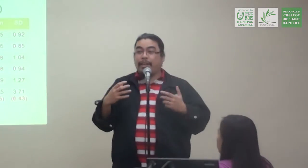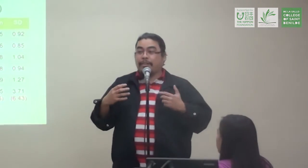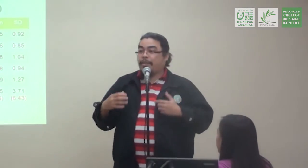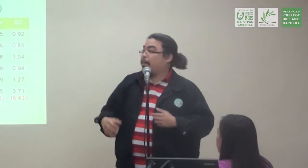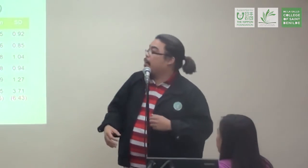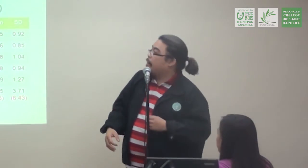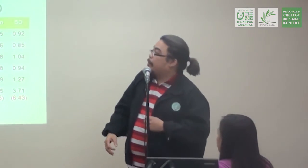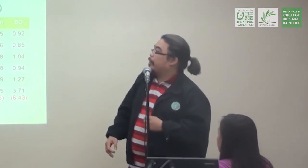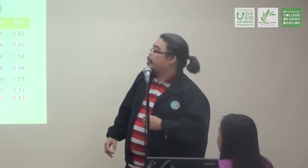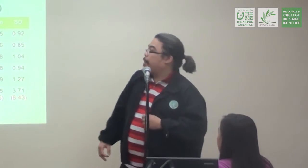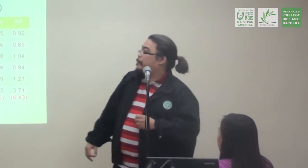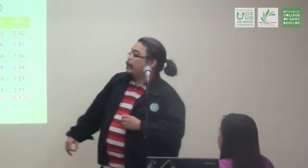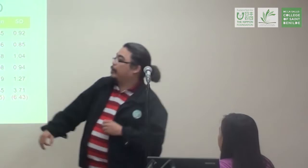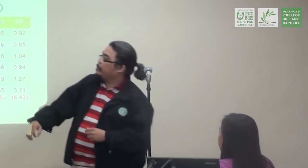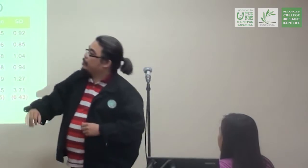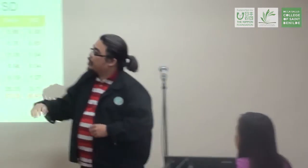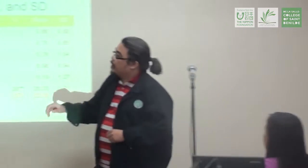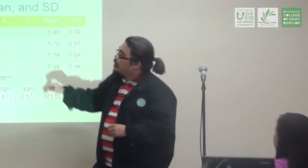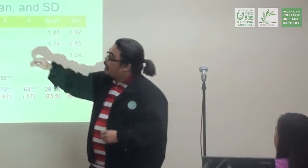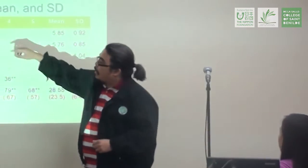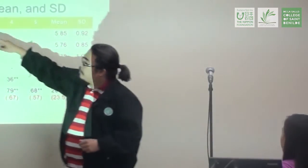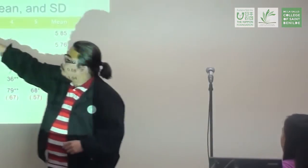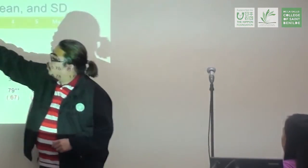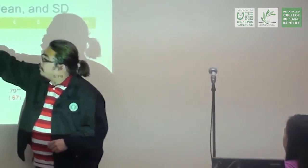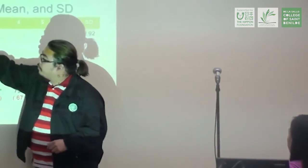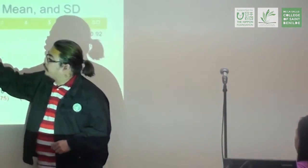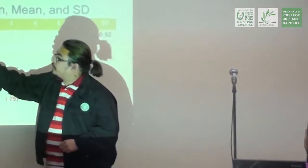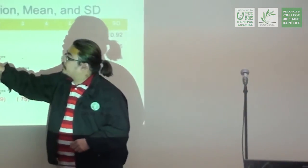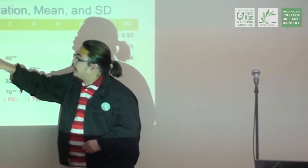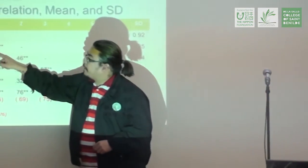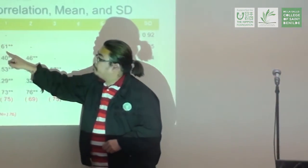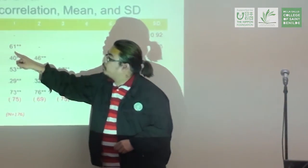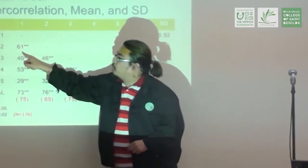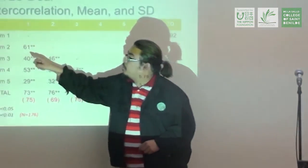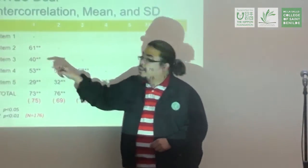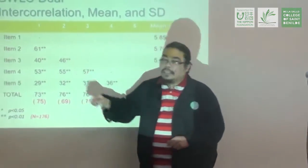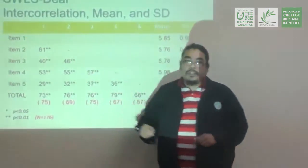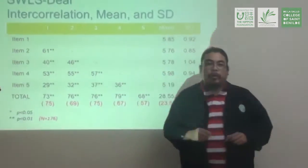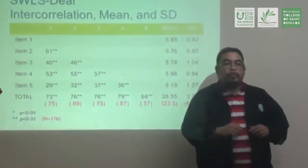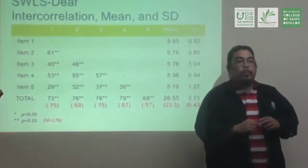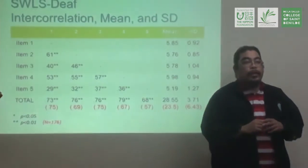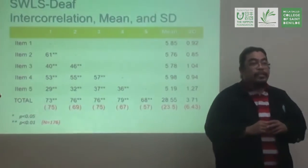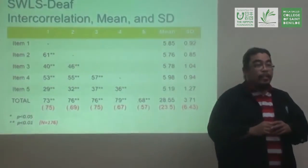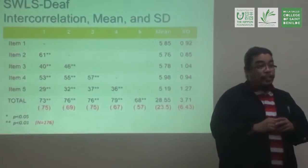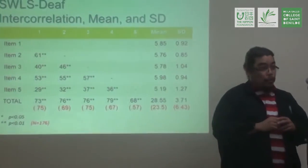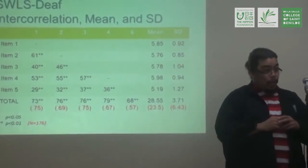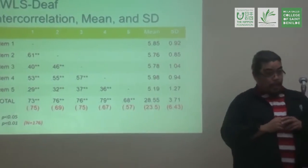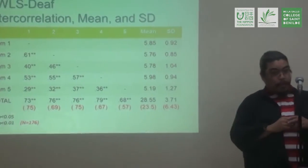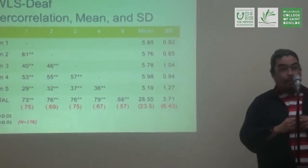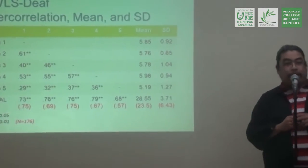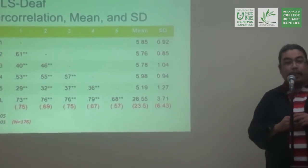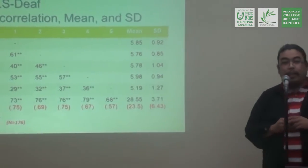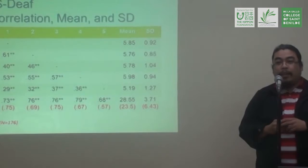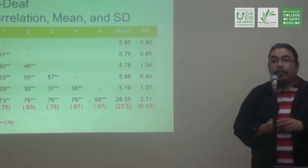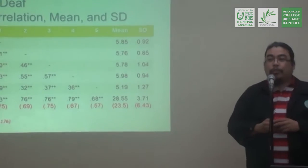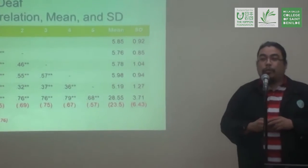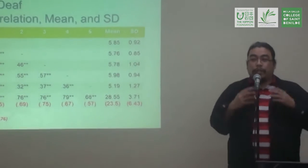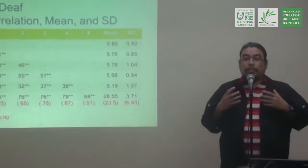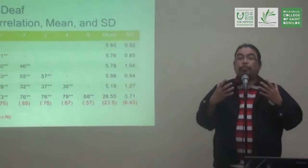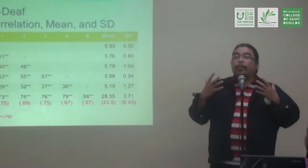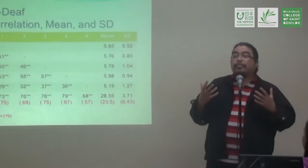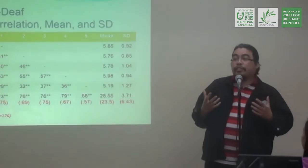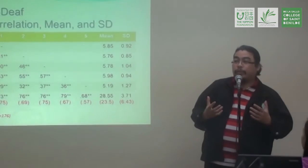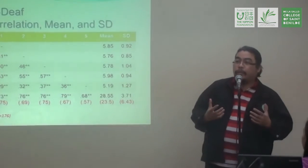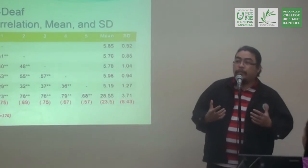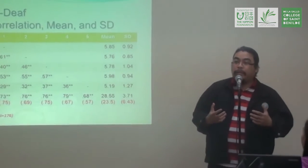with one another. For example, item 1 versus item 2 is about 0.6 to 1. Okay? So